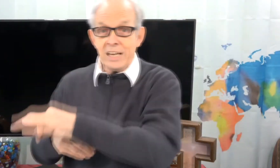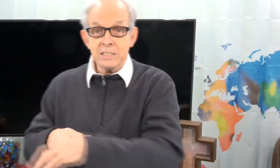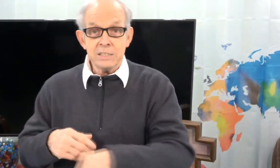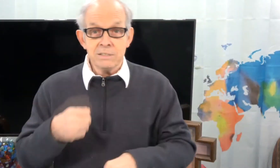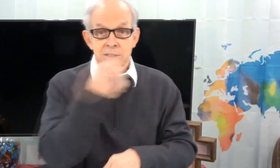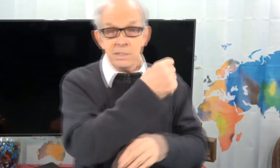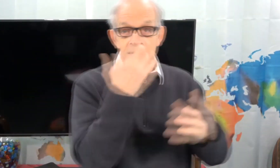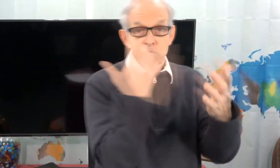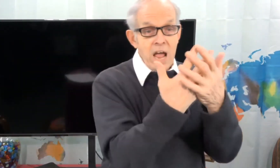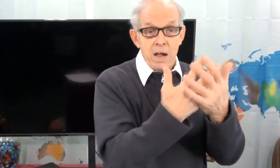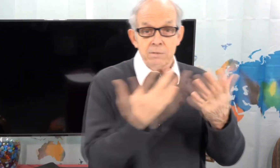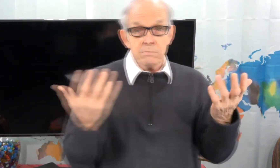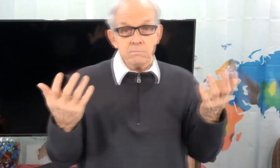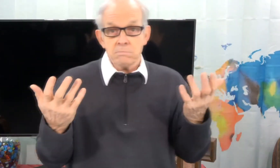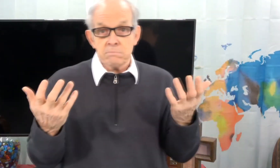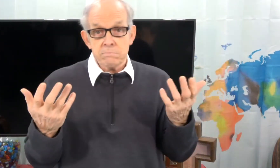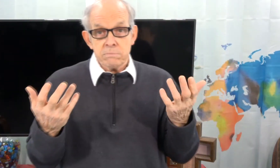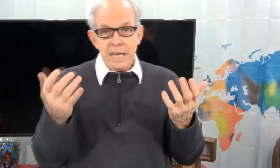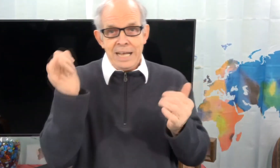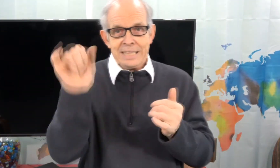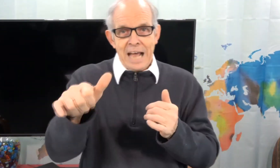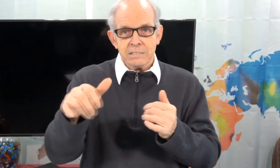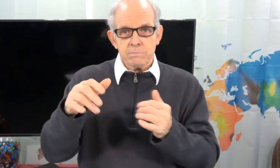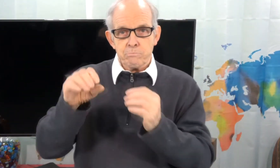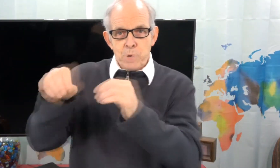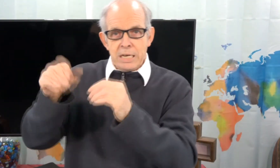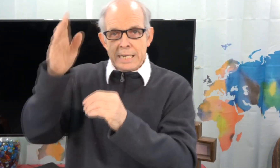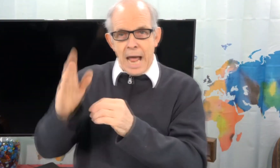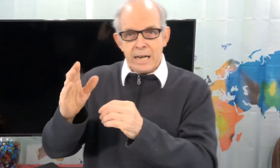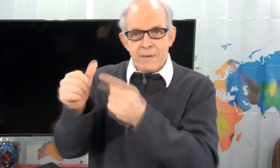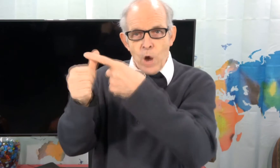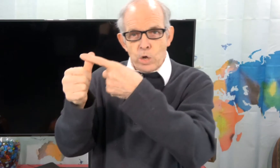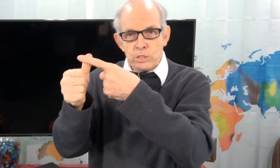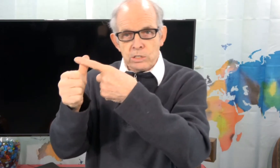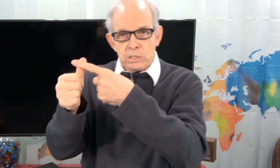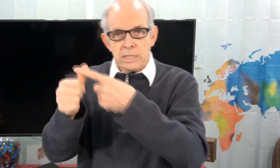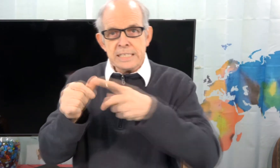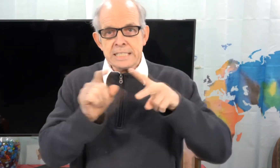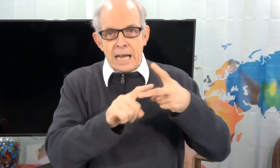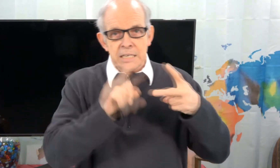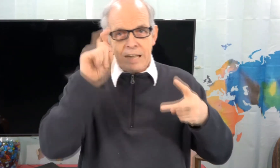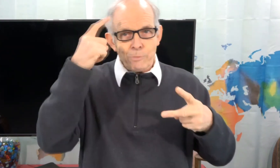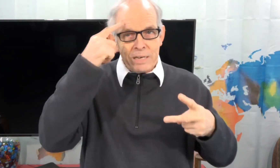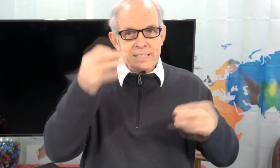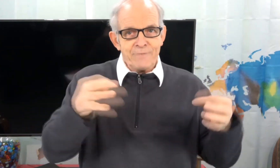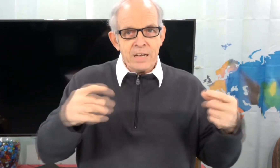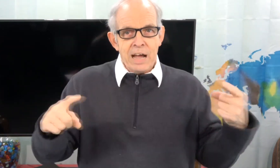Preach. Care. That put God first. Second government, if it's a